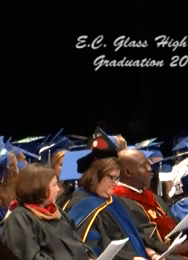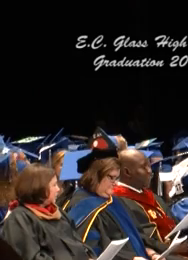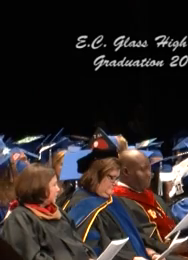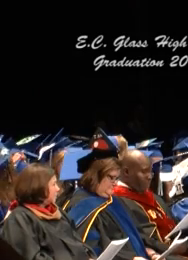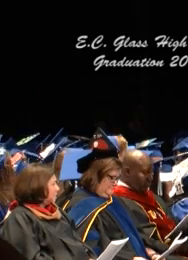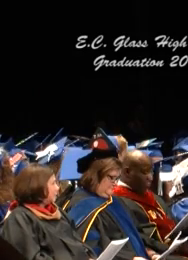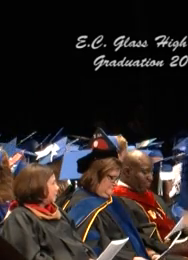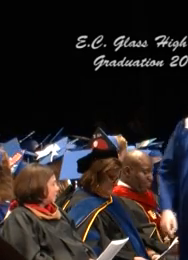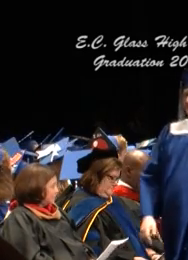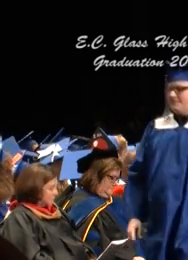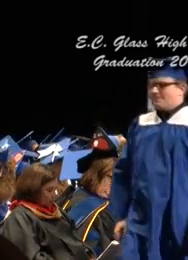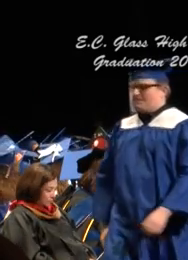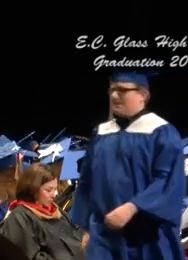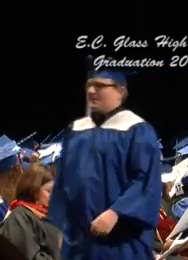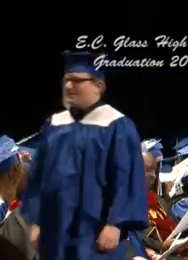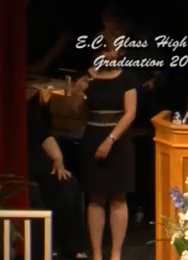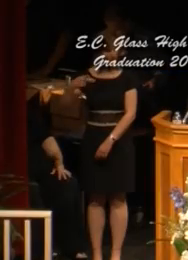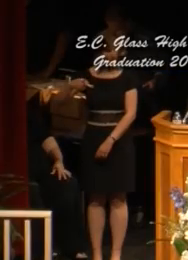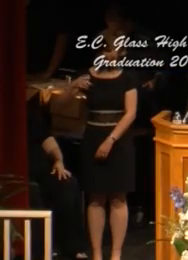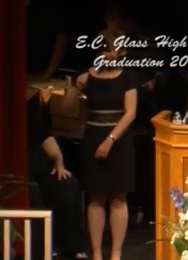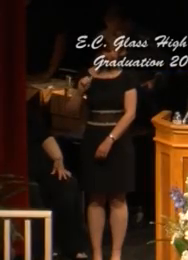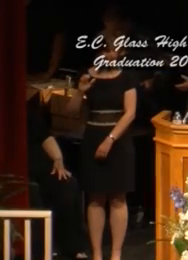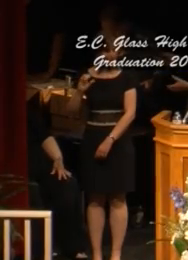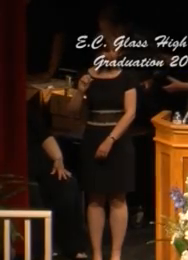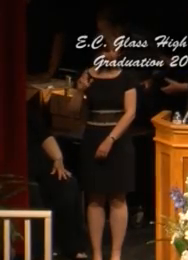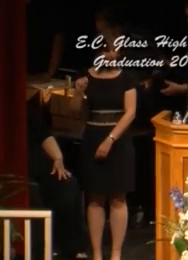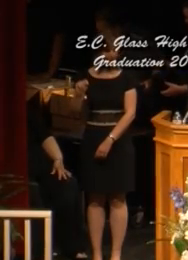Hannah Alexis Packett.